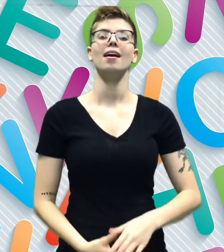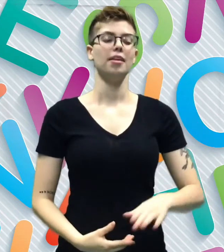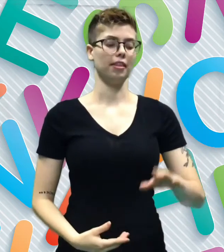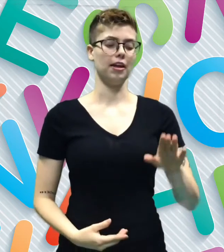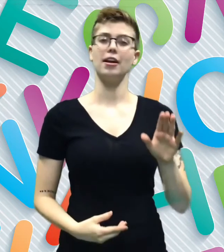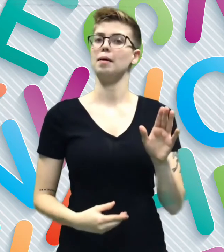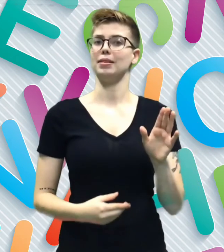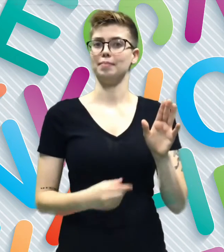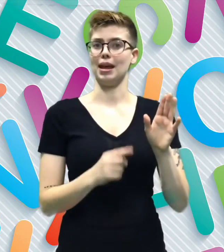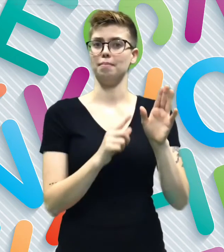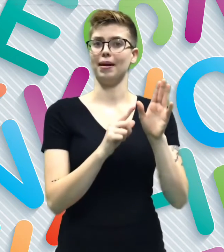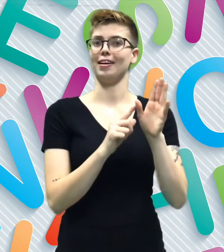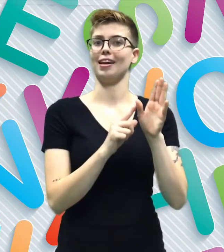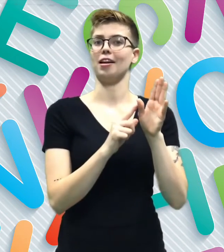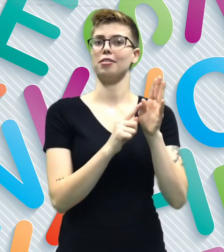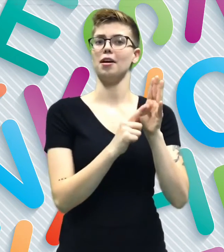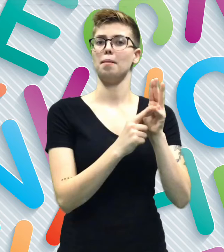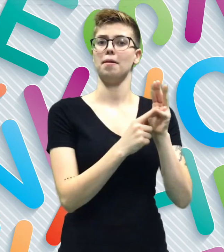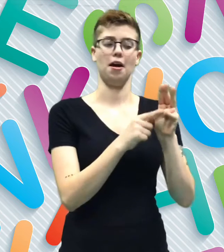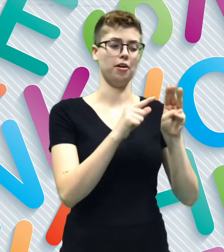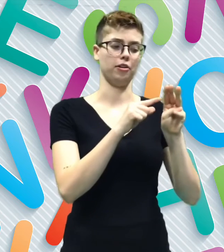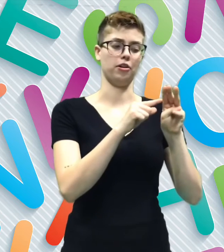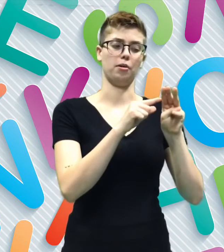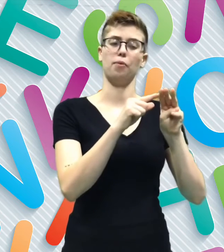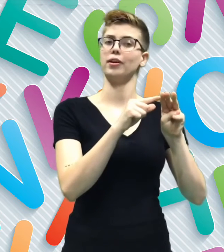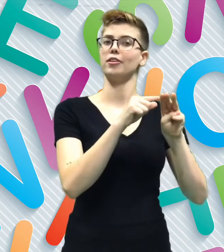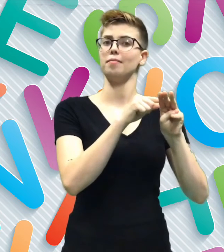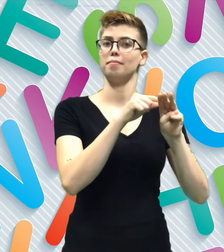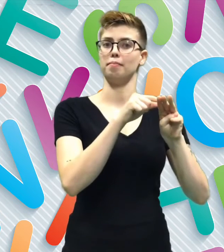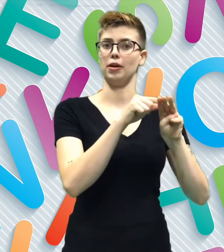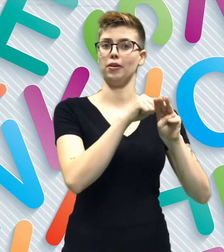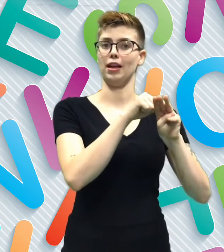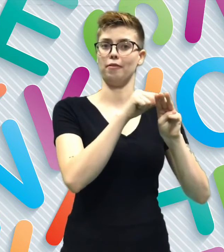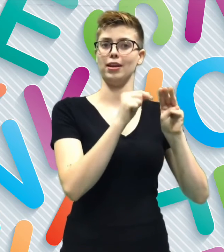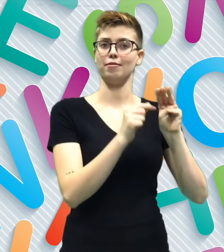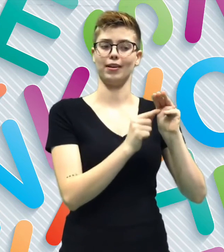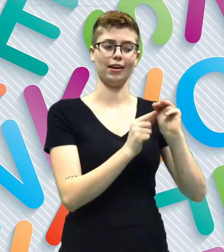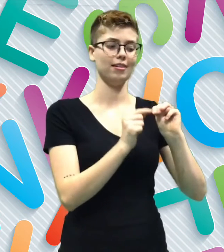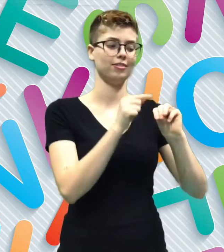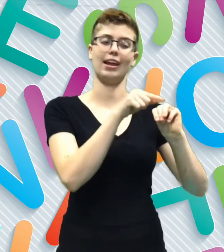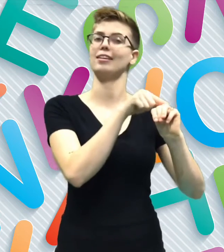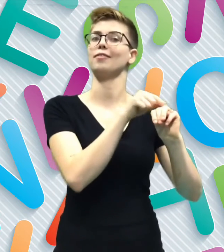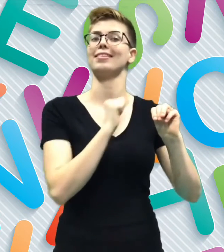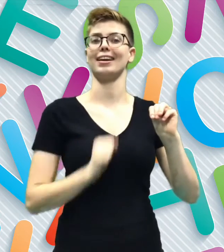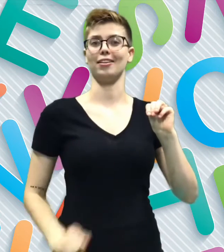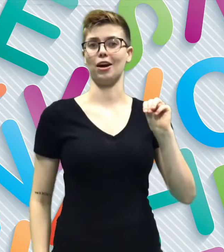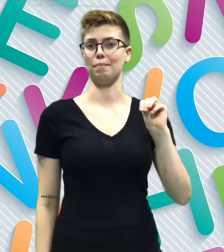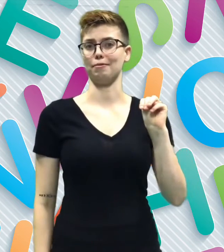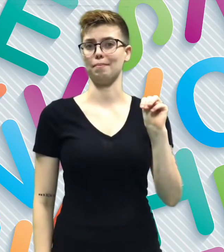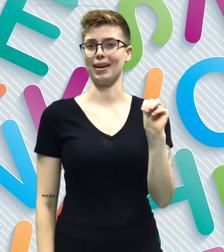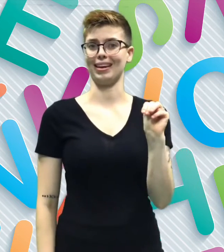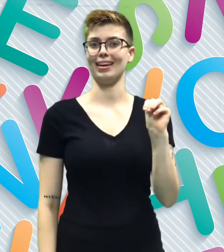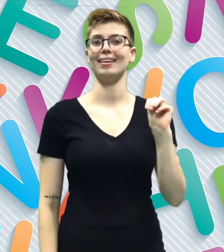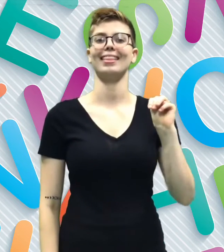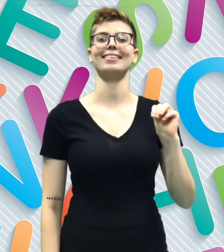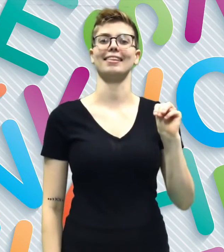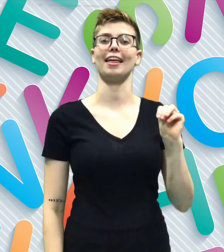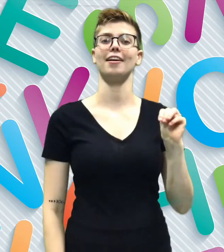The letter M is made by tucking your thumb under your pointer, middle, and ring finger so that it's resting on top of your pinky. That's the letter